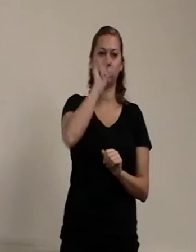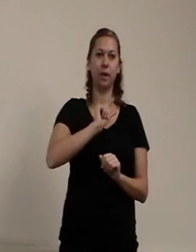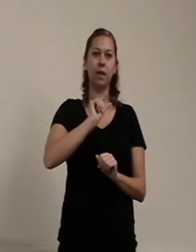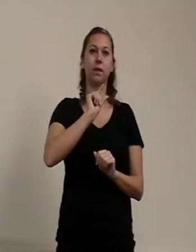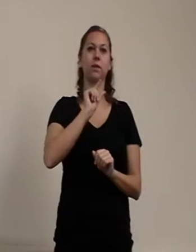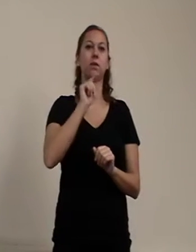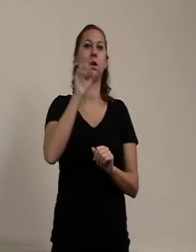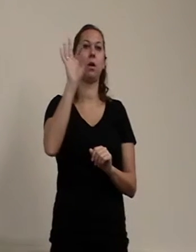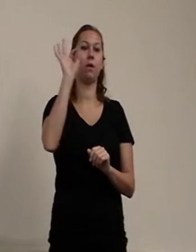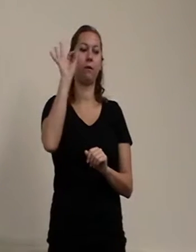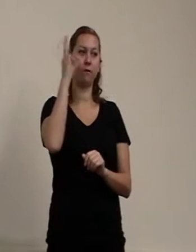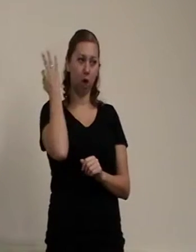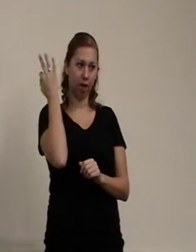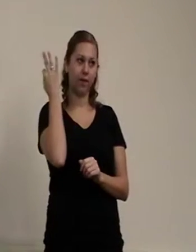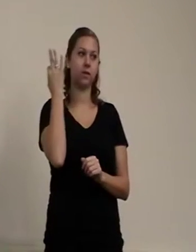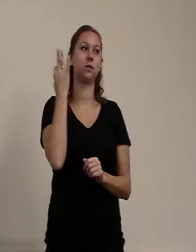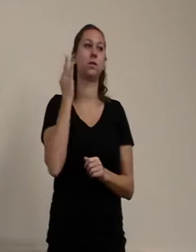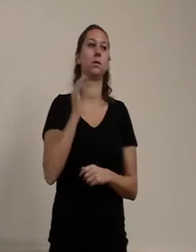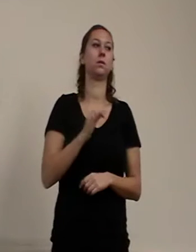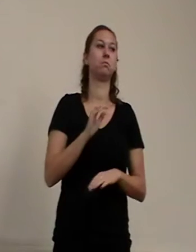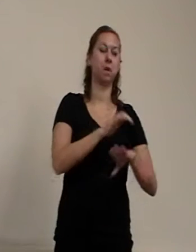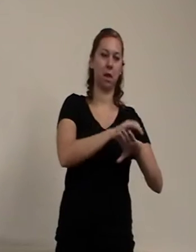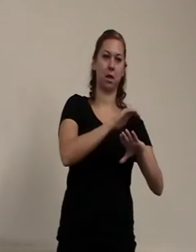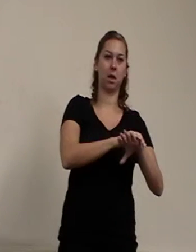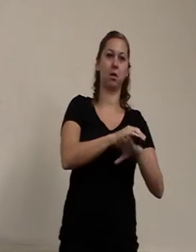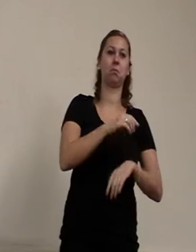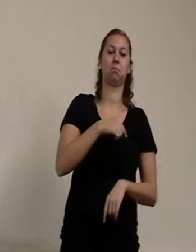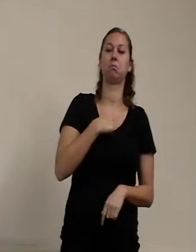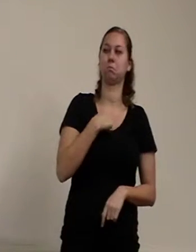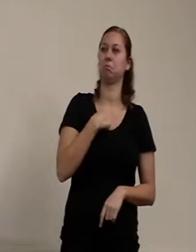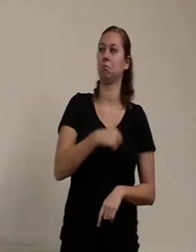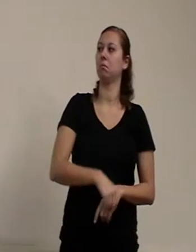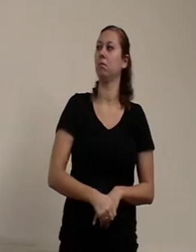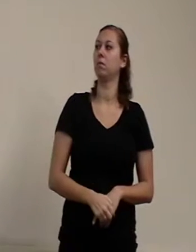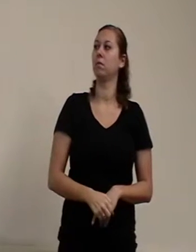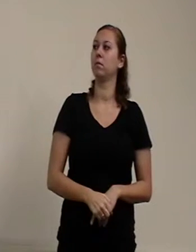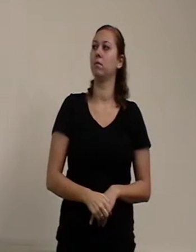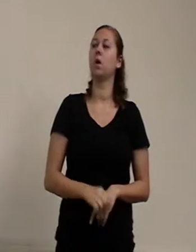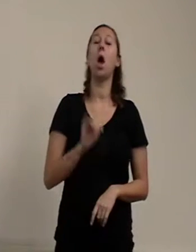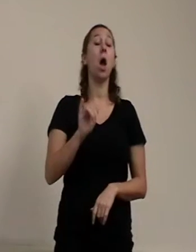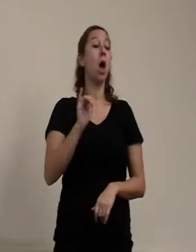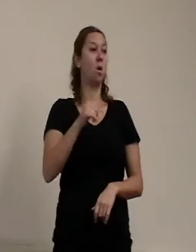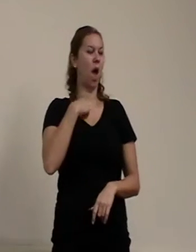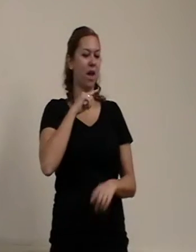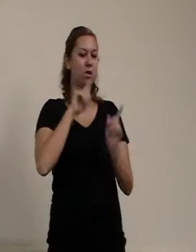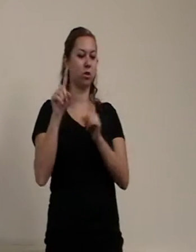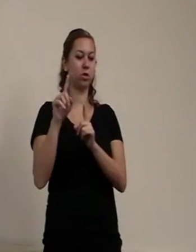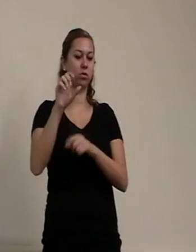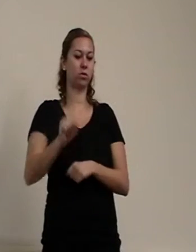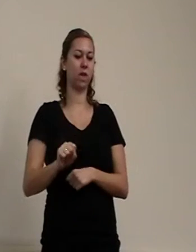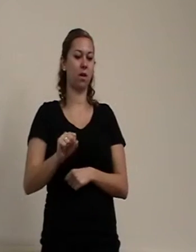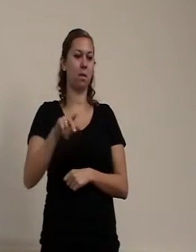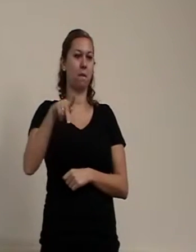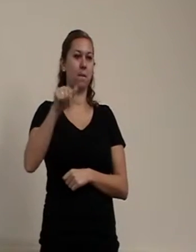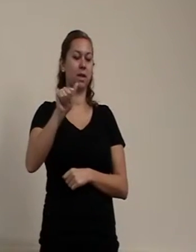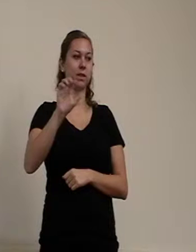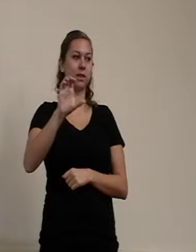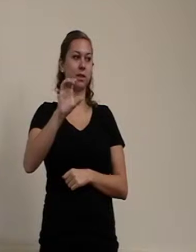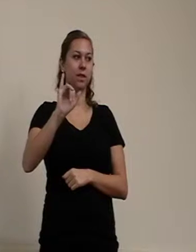See, that's awesome. I went to the South Pacific, Australia and New Zealand, and it was the only place I'd ever want to be was Australia. And that